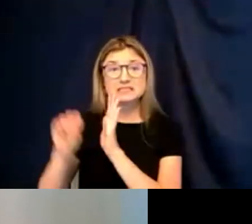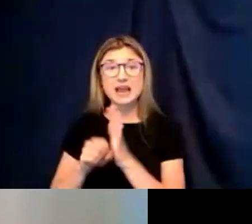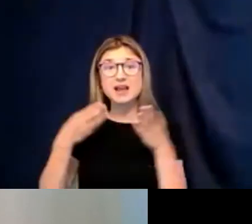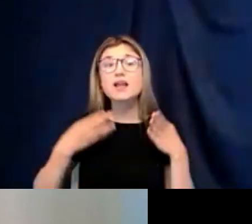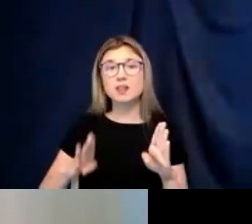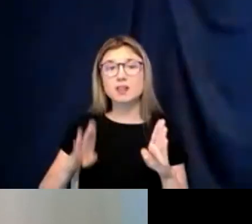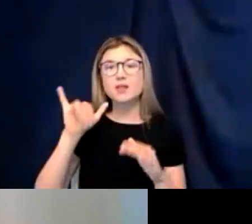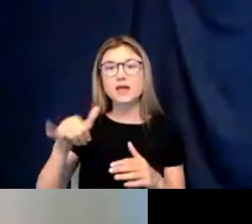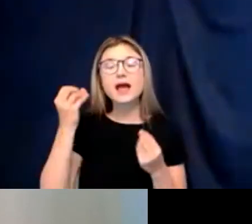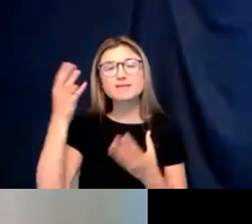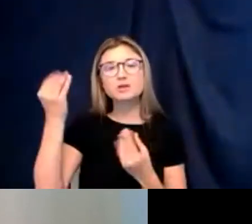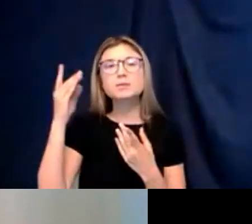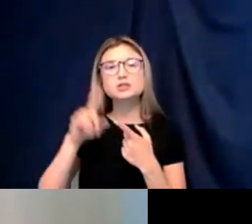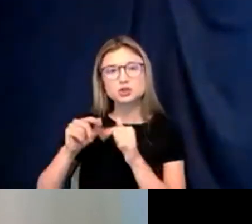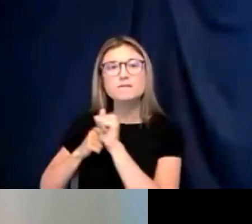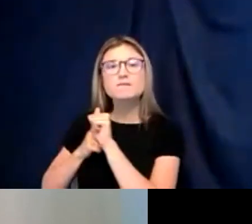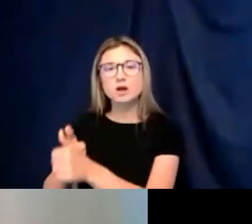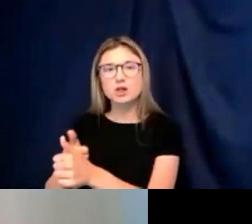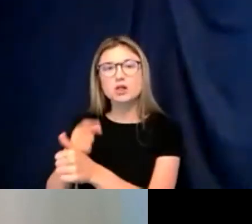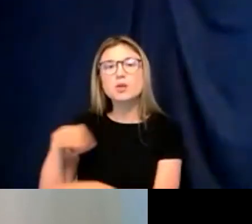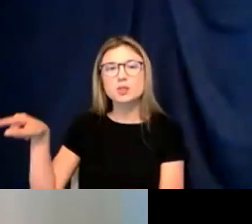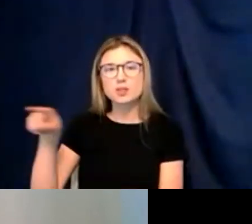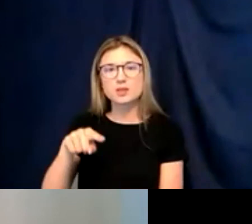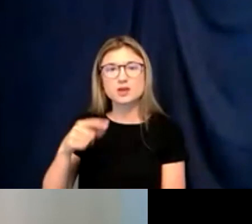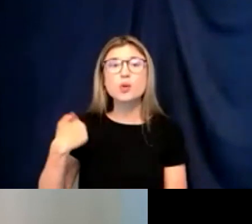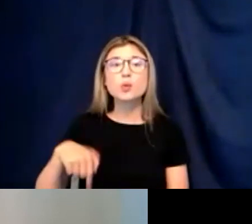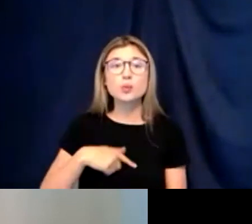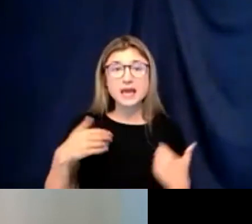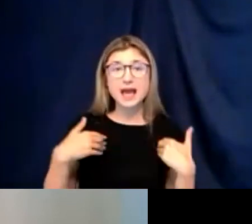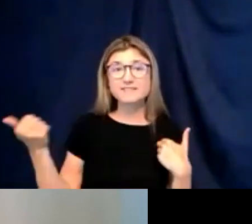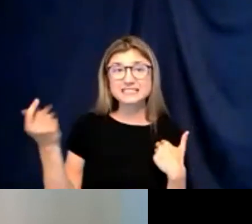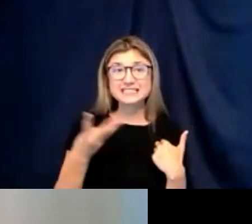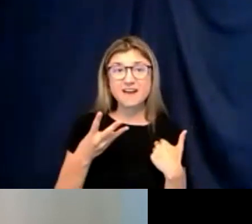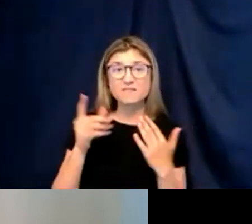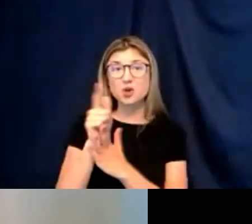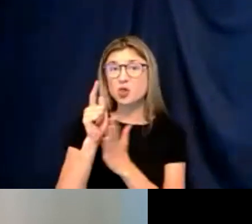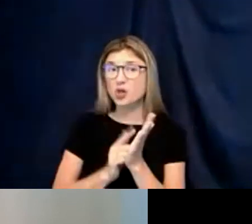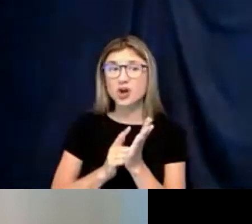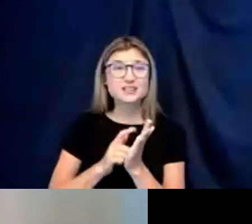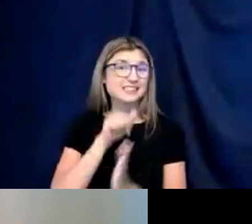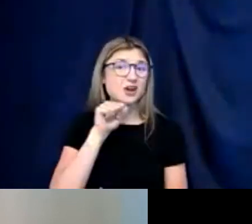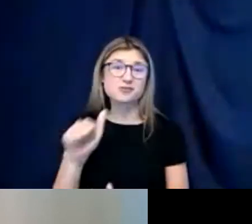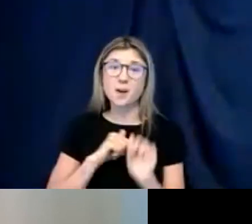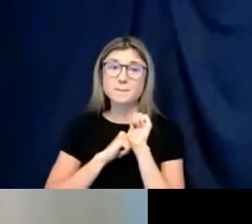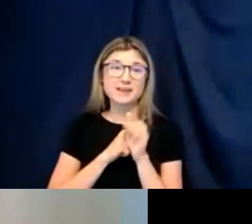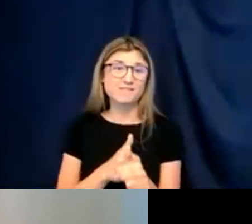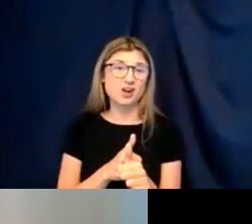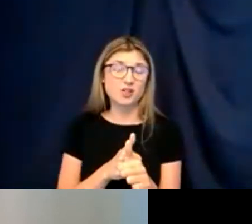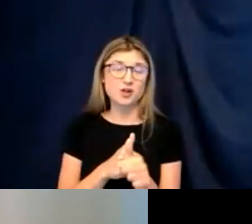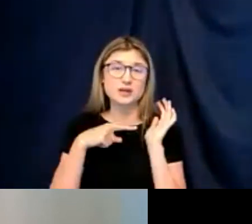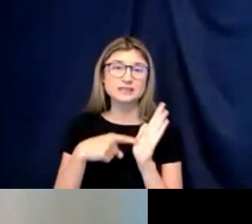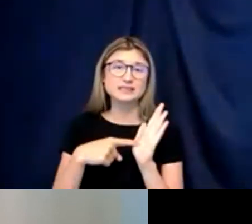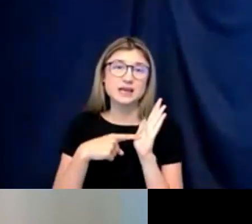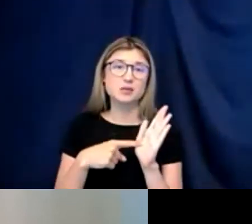follow them, because we have certain laws in place that are not being followed, such as